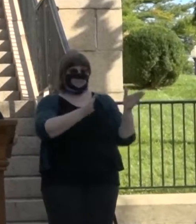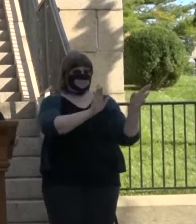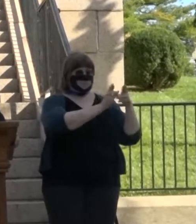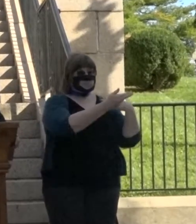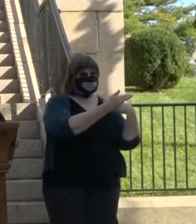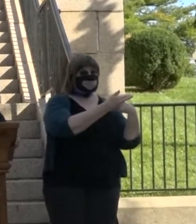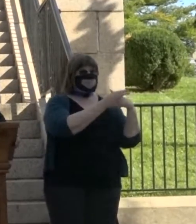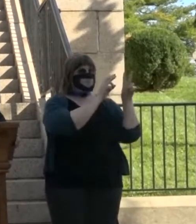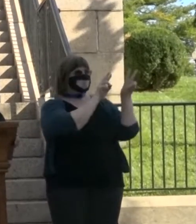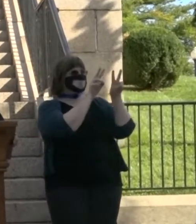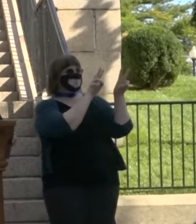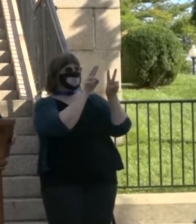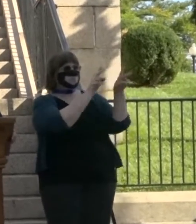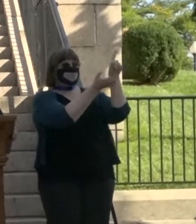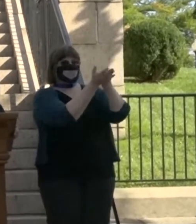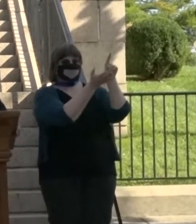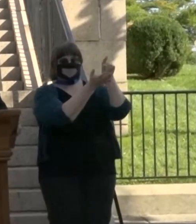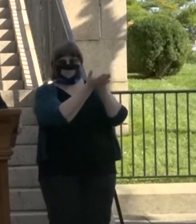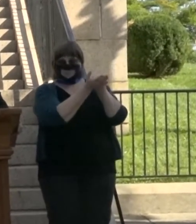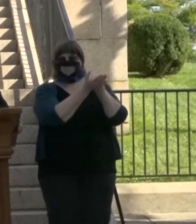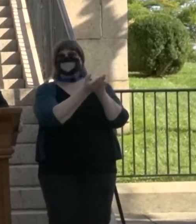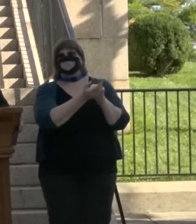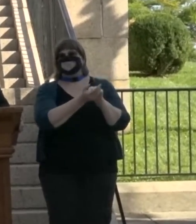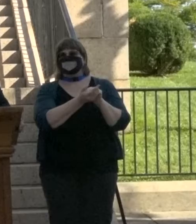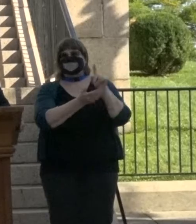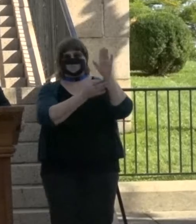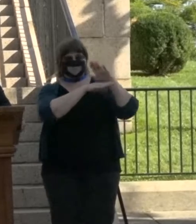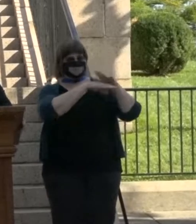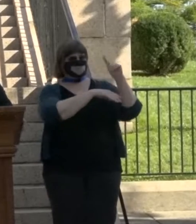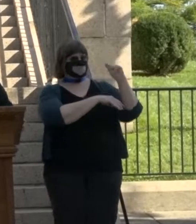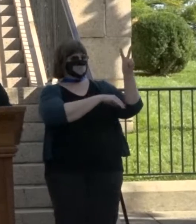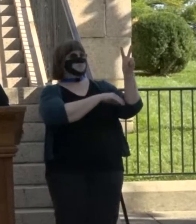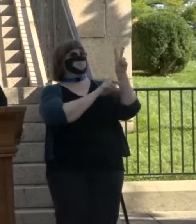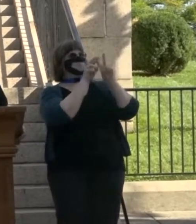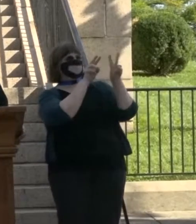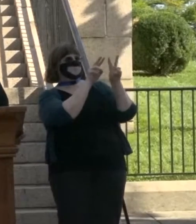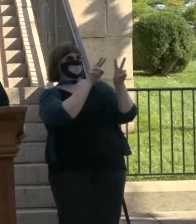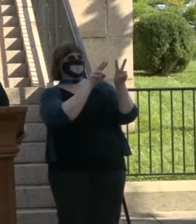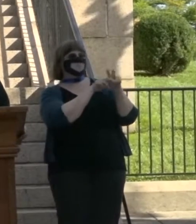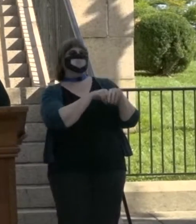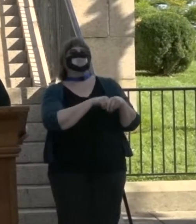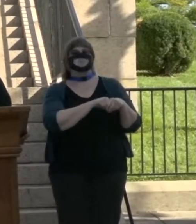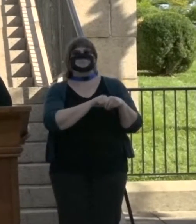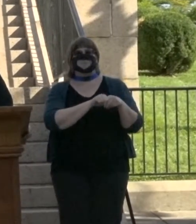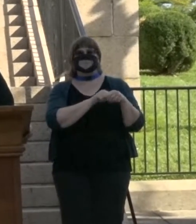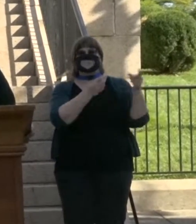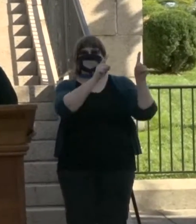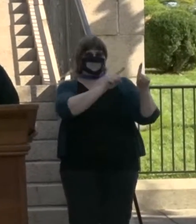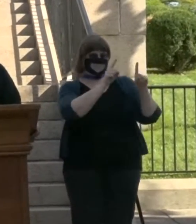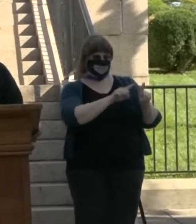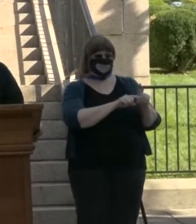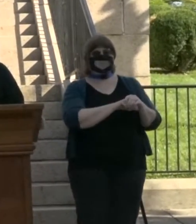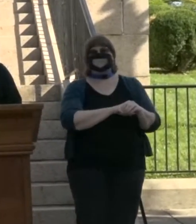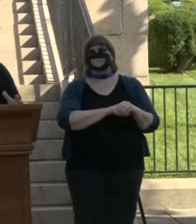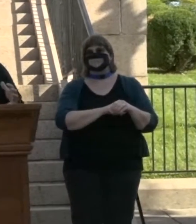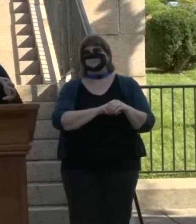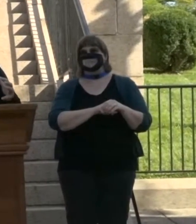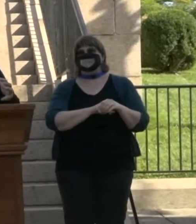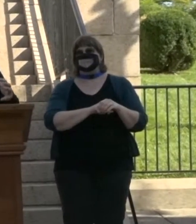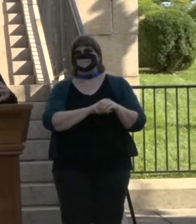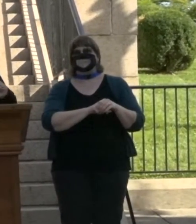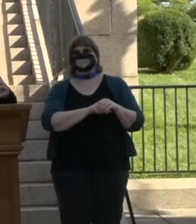and watching the news after we heard, we put the news on, and we were watching what was occurring.